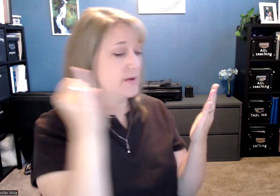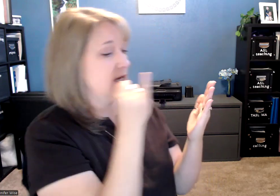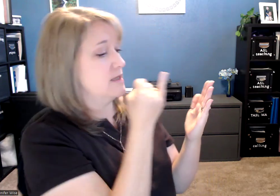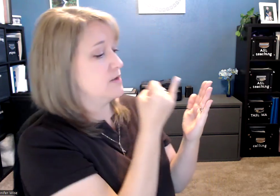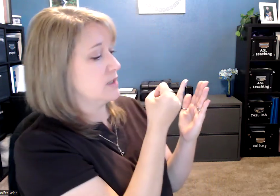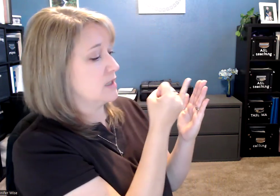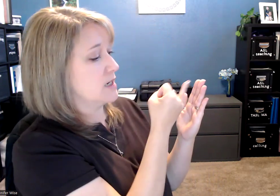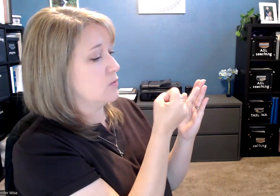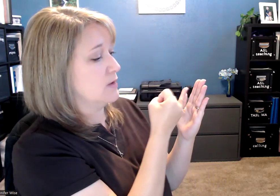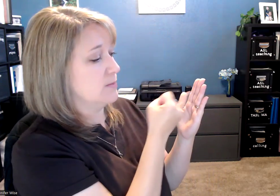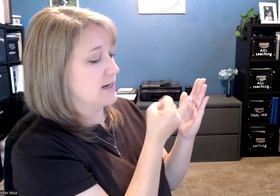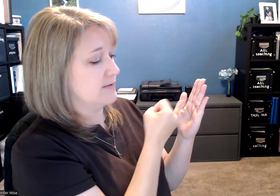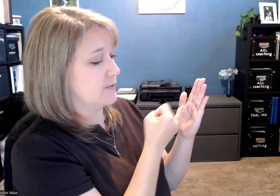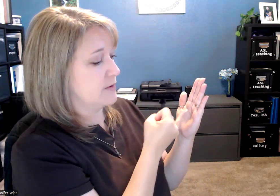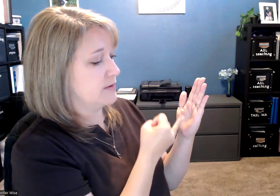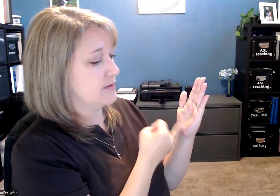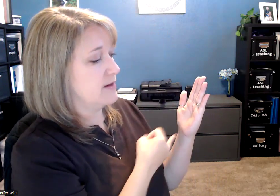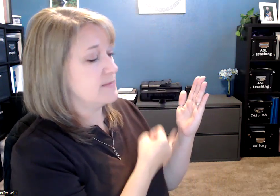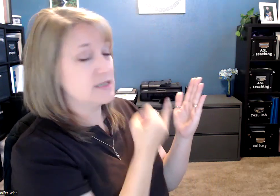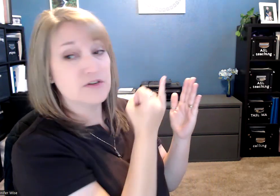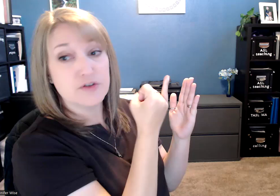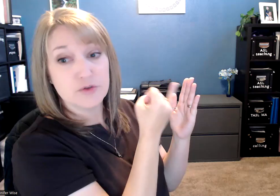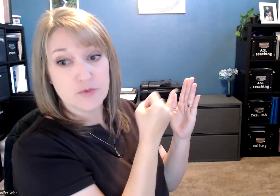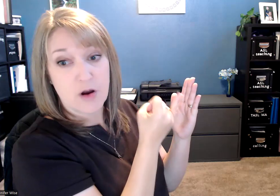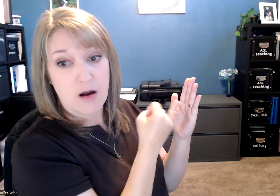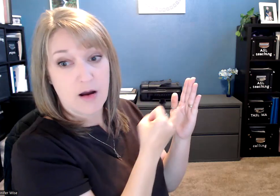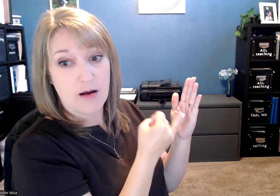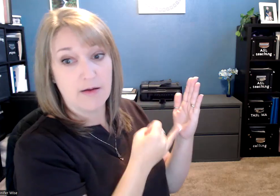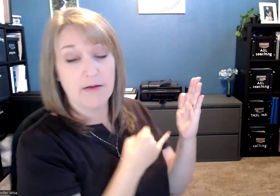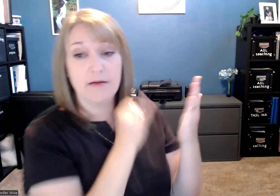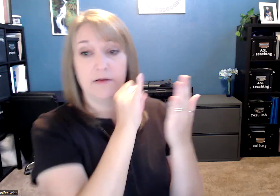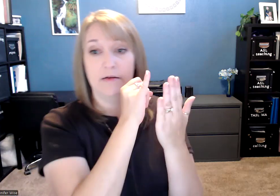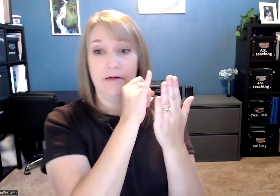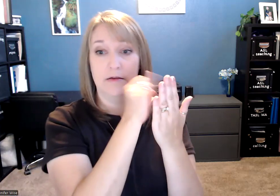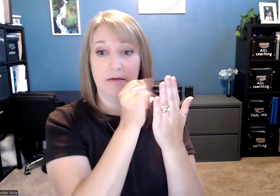and then you're going to kind of wiggle back and forth. That means to draw.